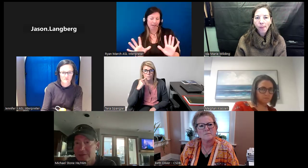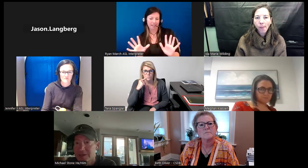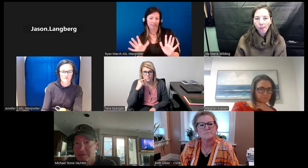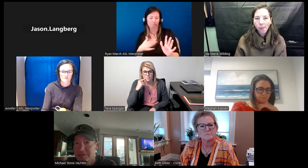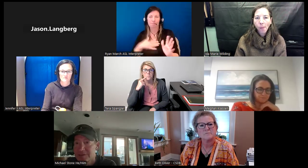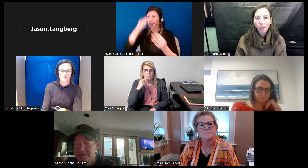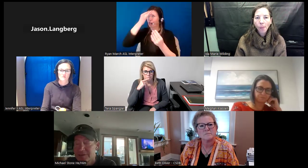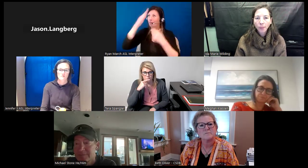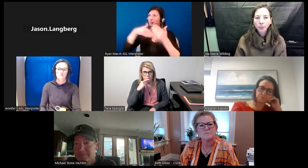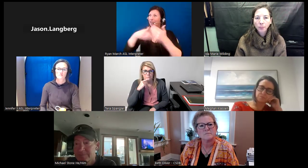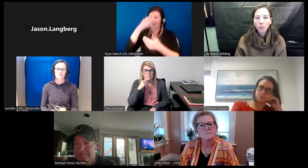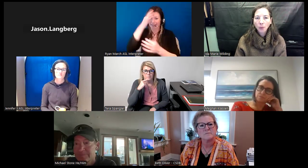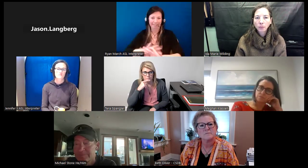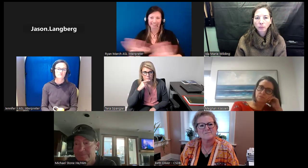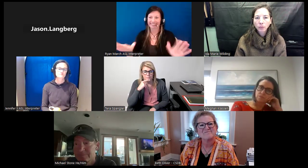thought process.